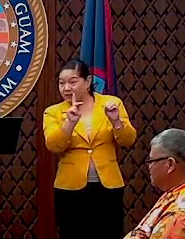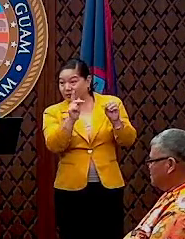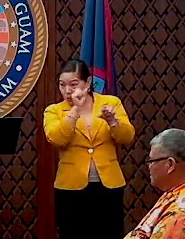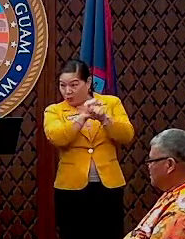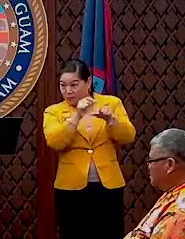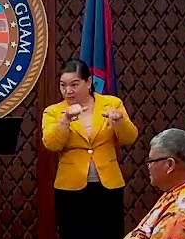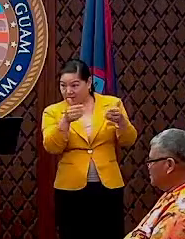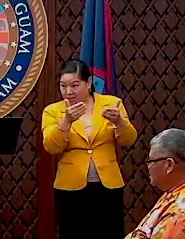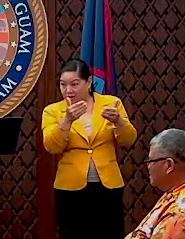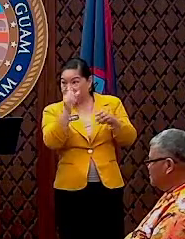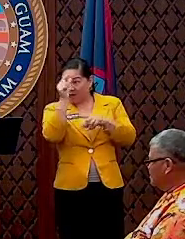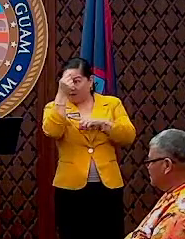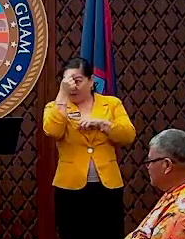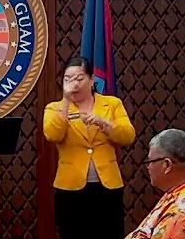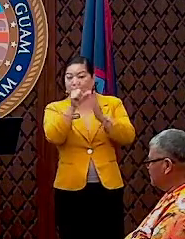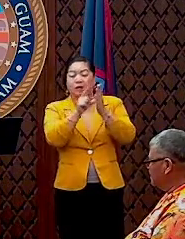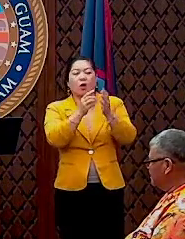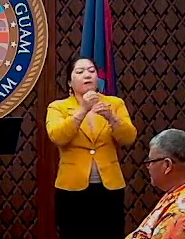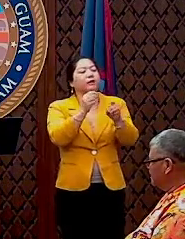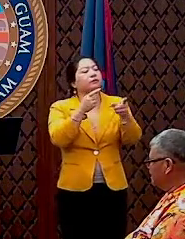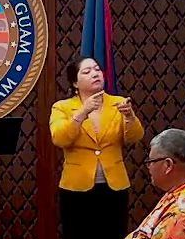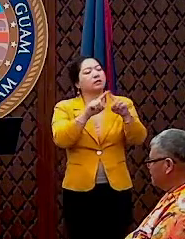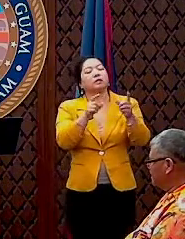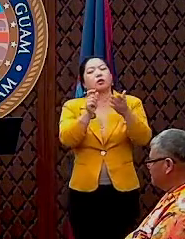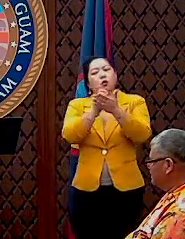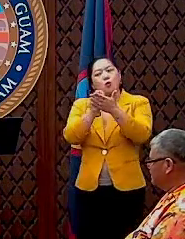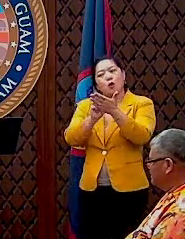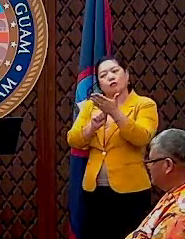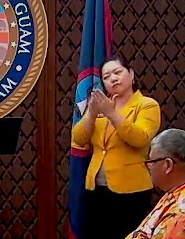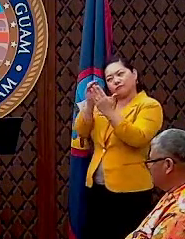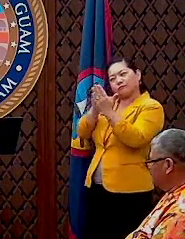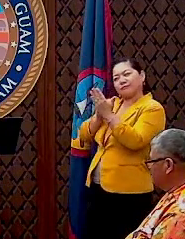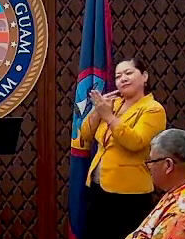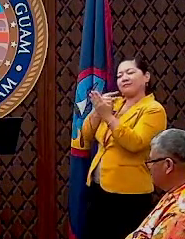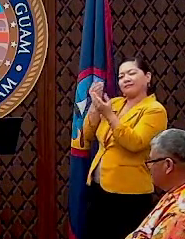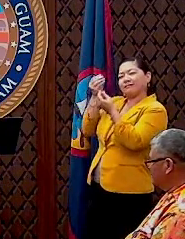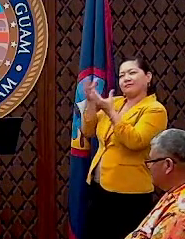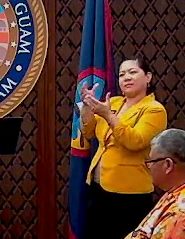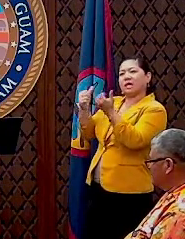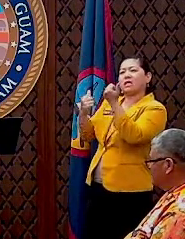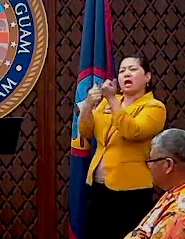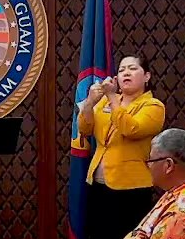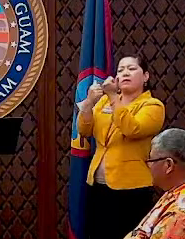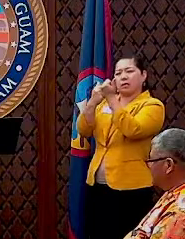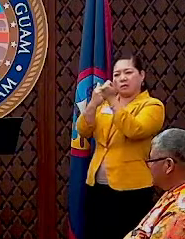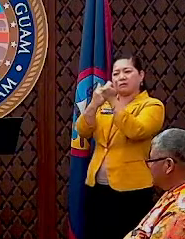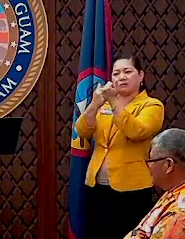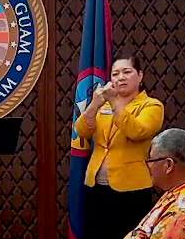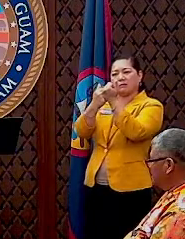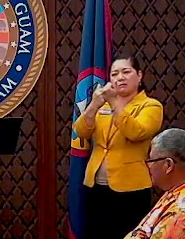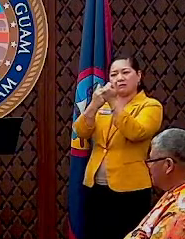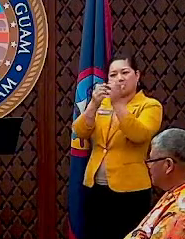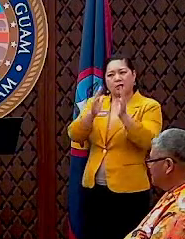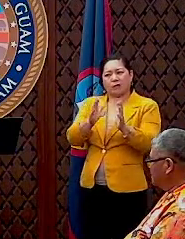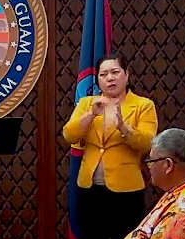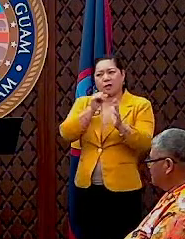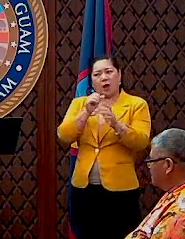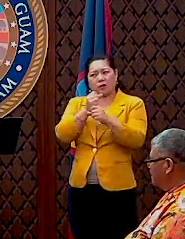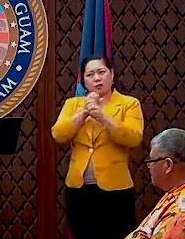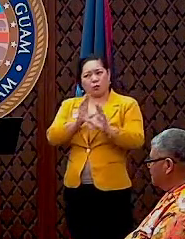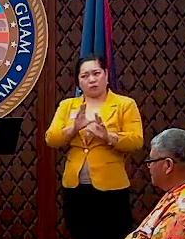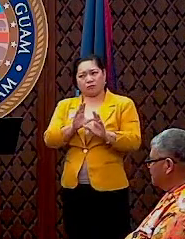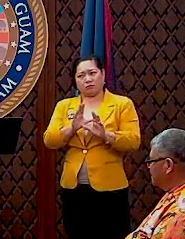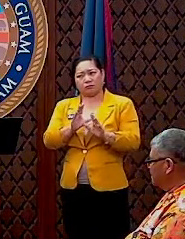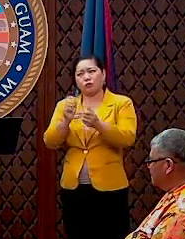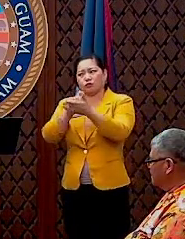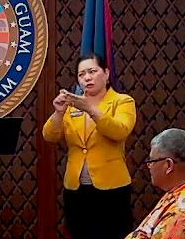right, he wrote to me as an advocate. And the reason why it's so important to